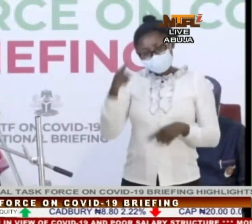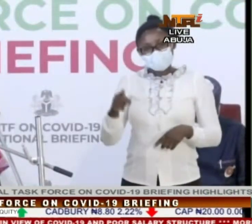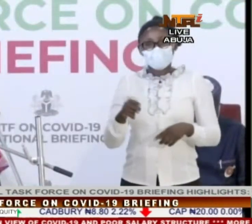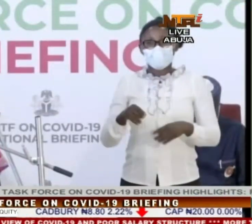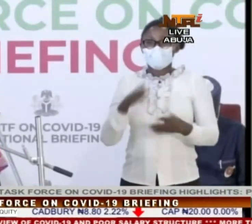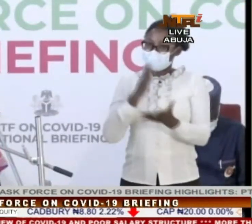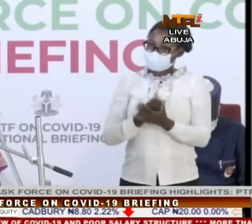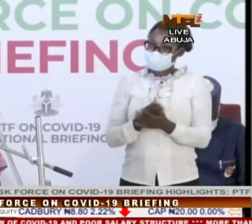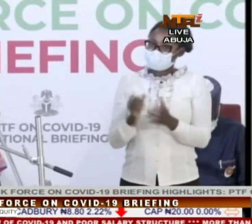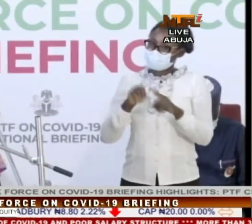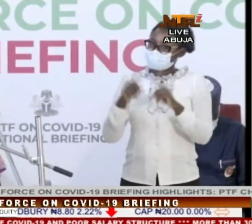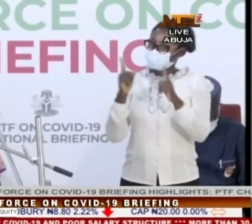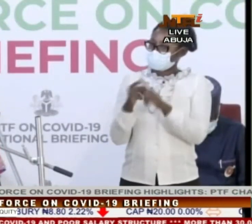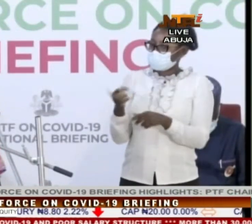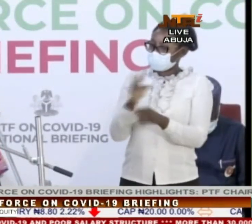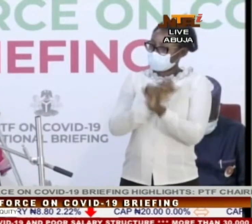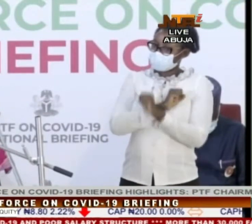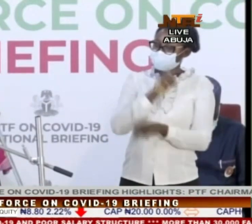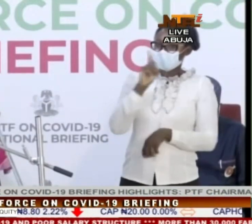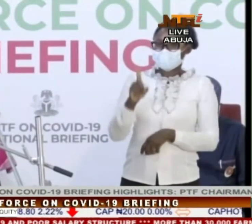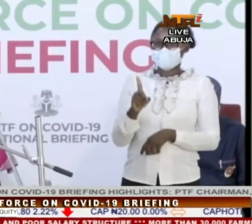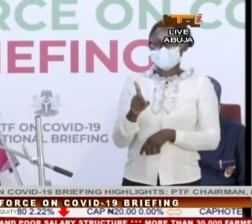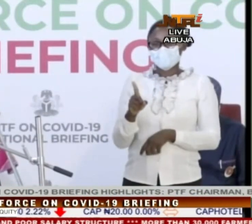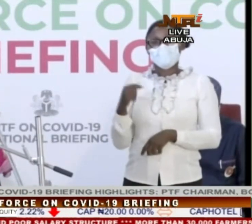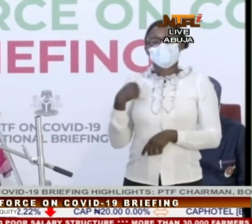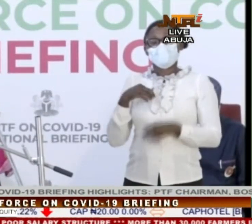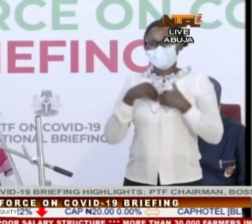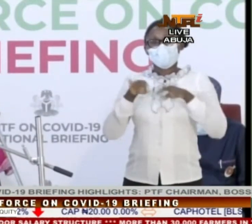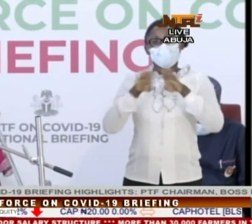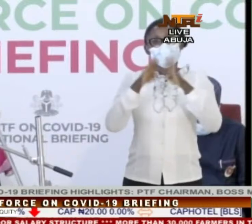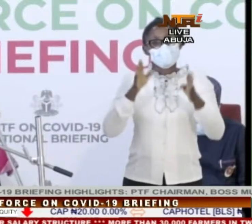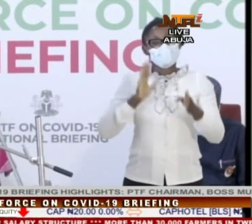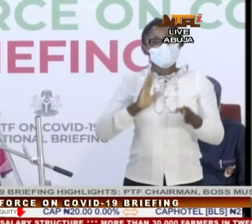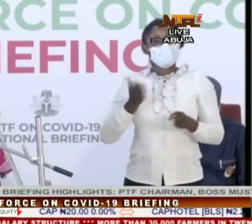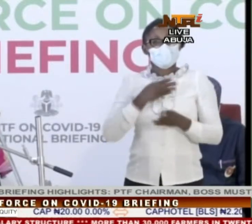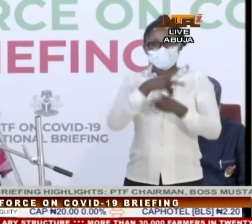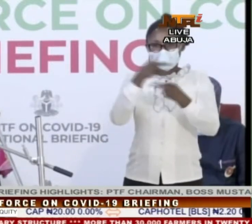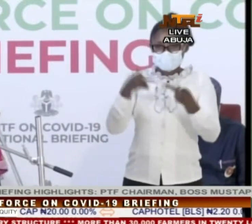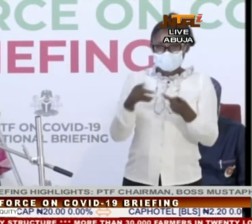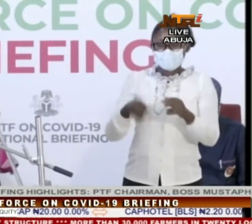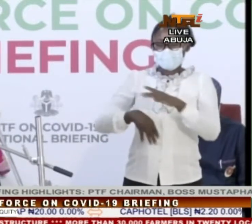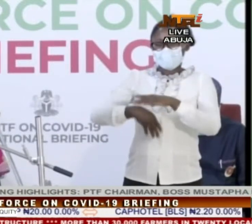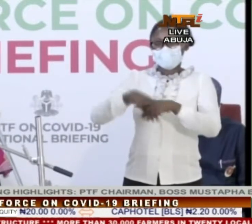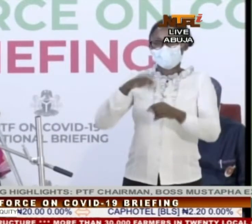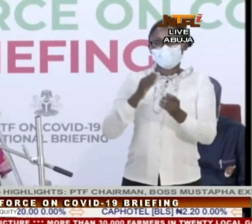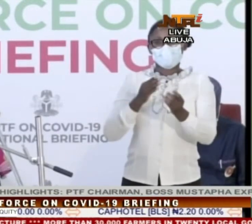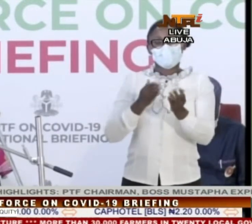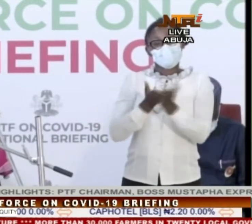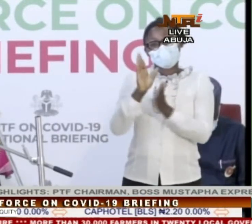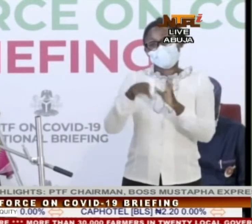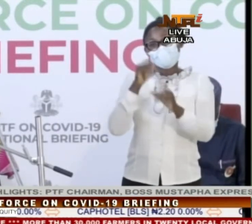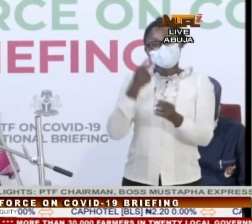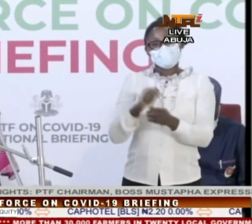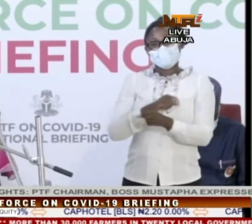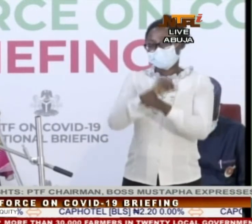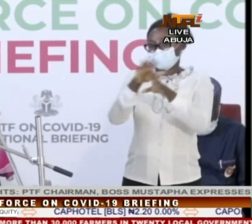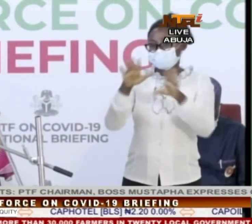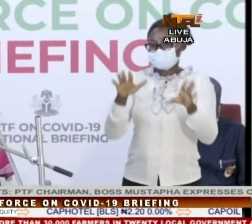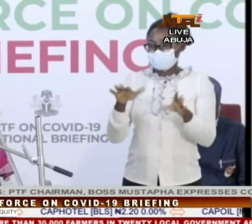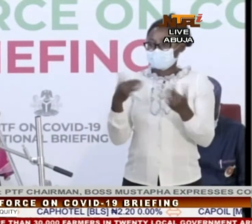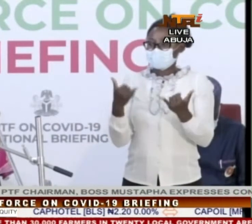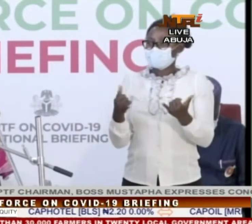ones. Our national EOC had been on throughout the year, throughout the pandemic.